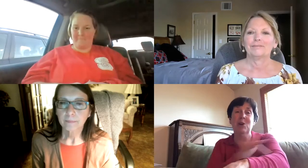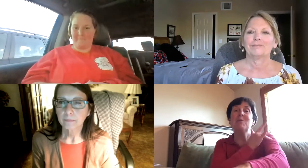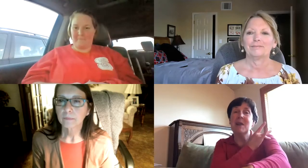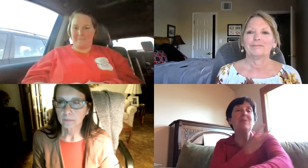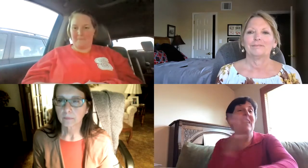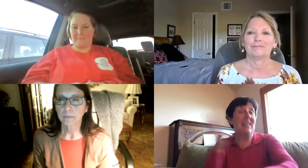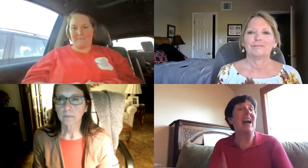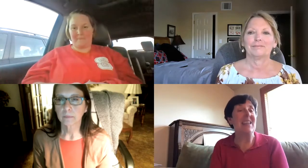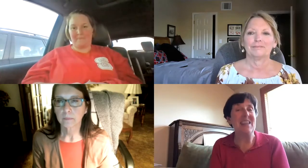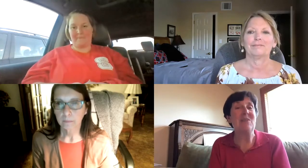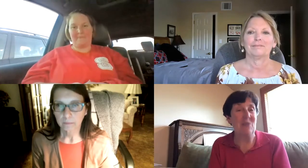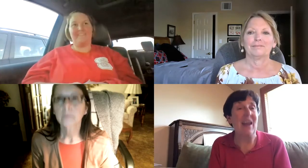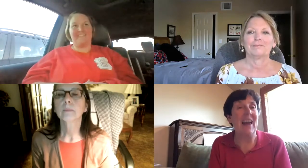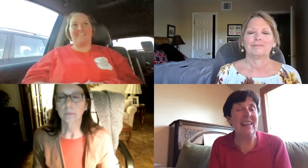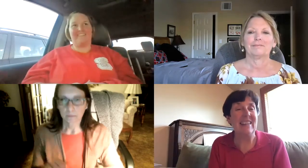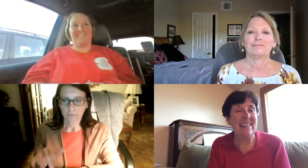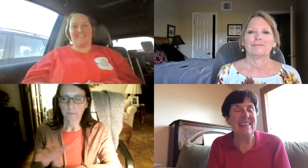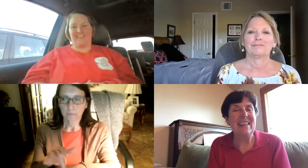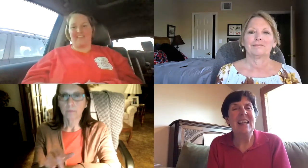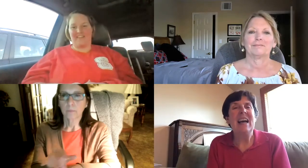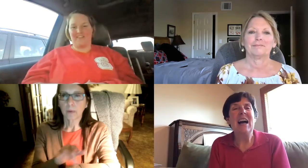I'm sure everybody would get the idea for that.